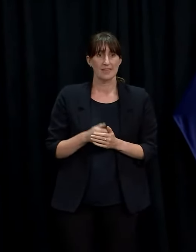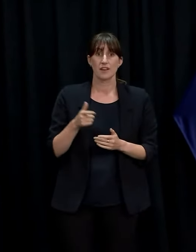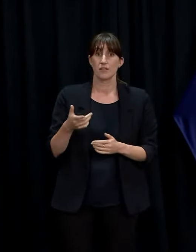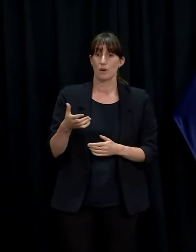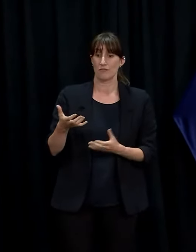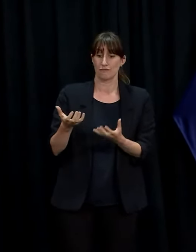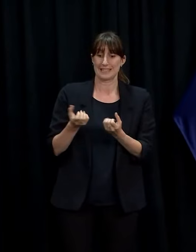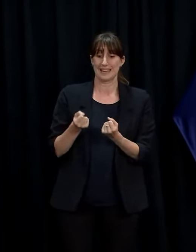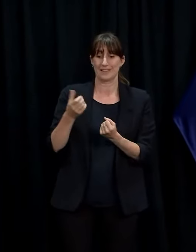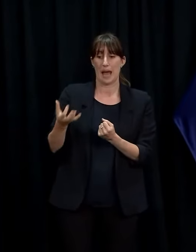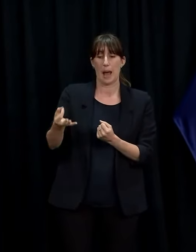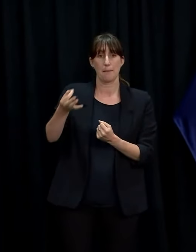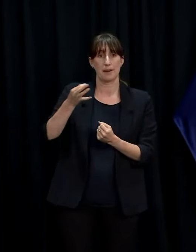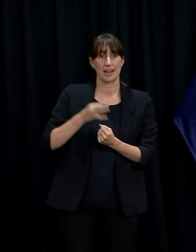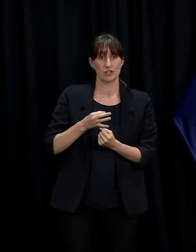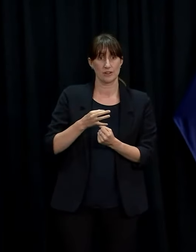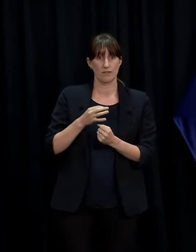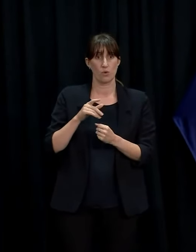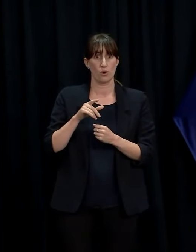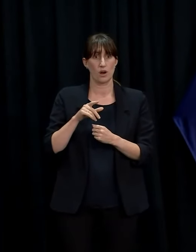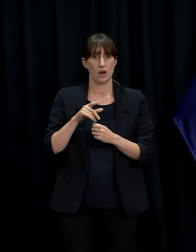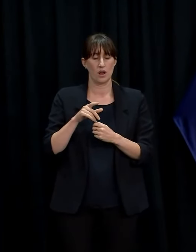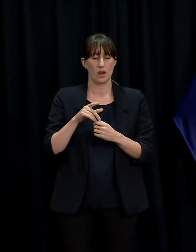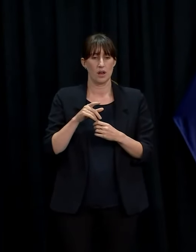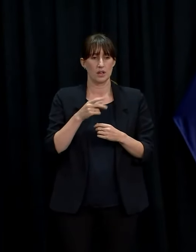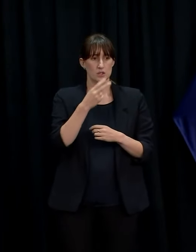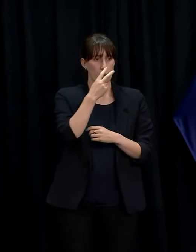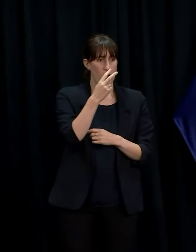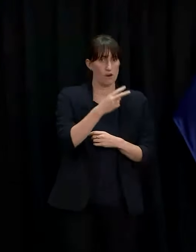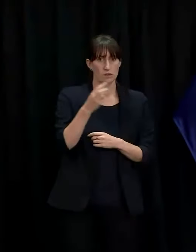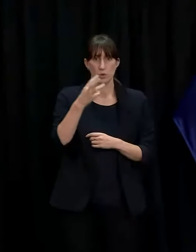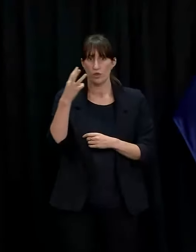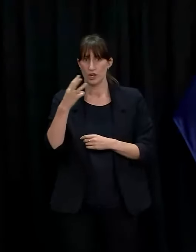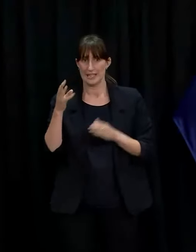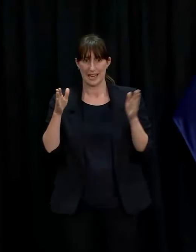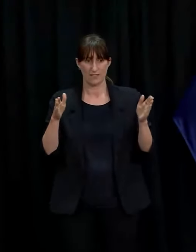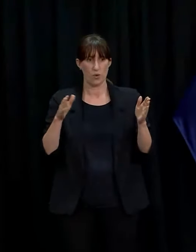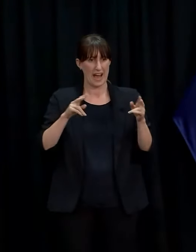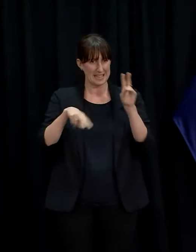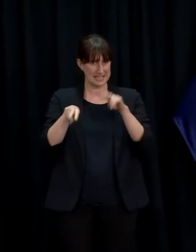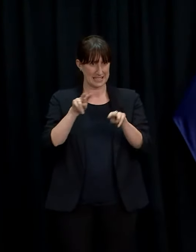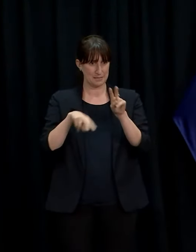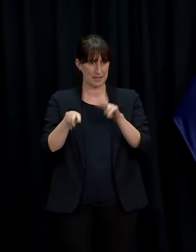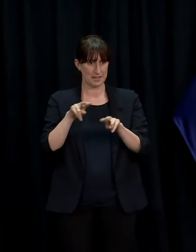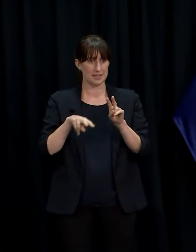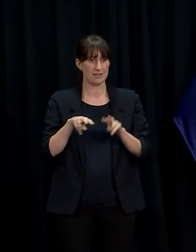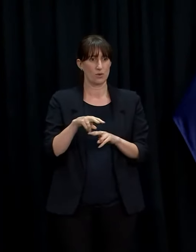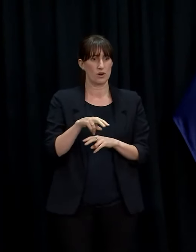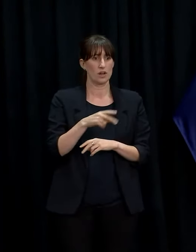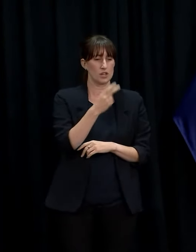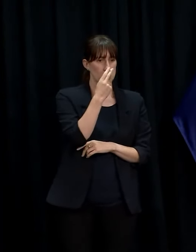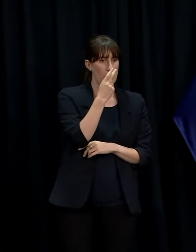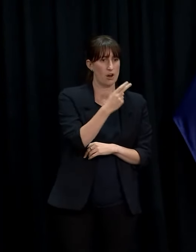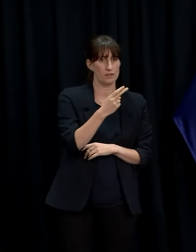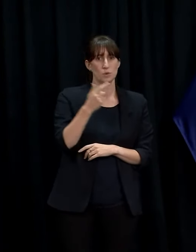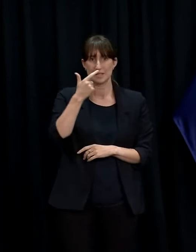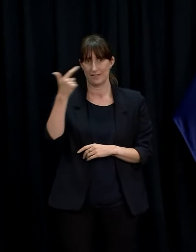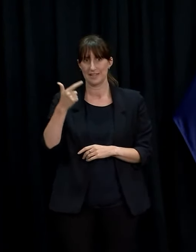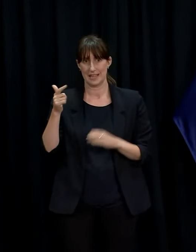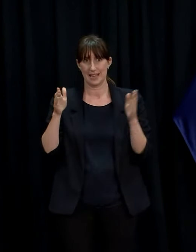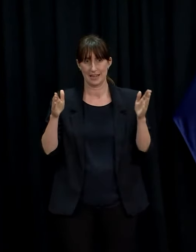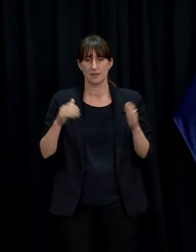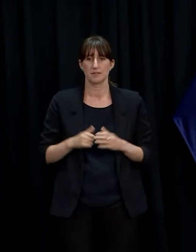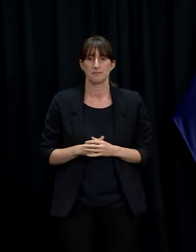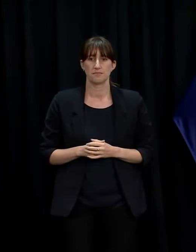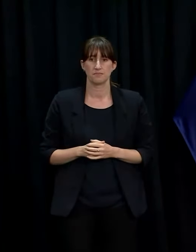to 17s for assessment. So that's based on trial data that has come through for the Pfizer vaccine. Sorry, I'm just coming back